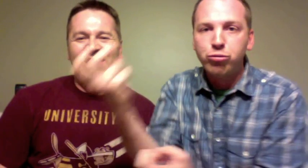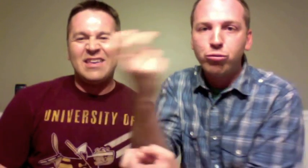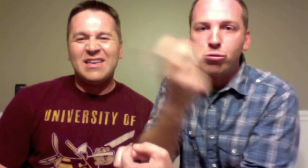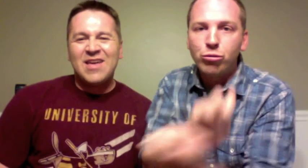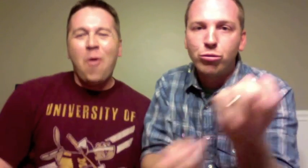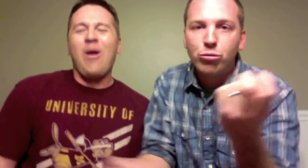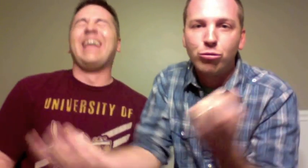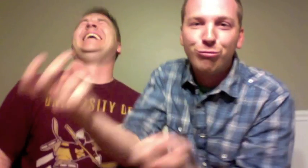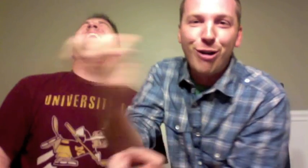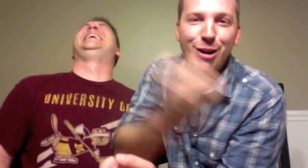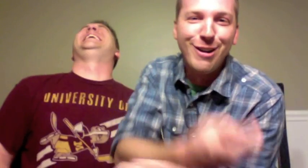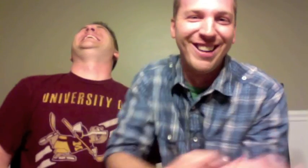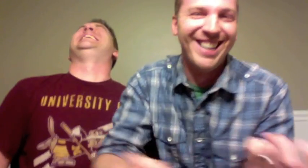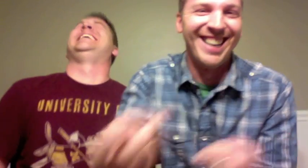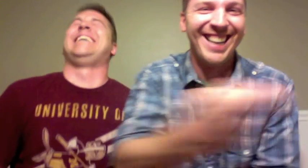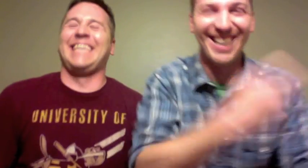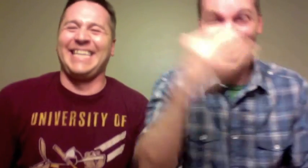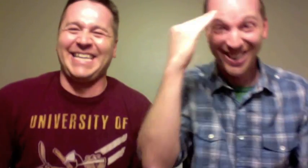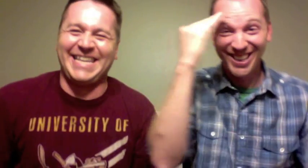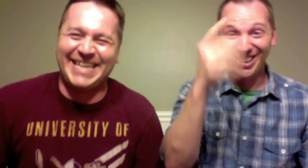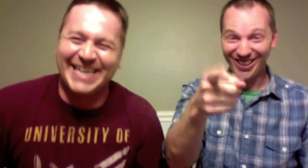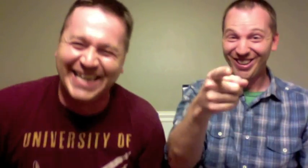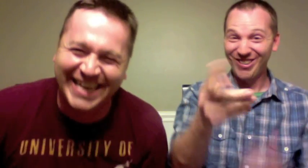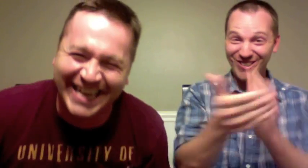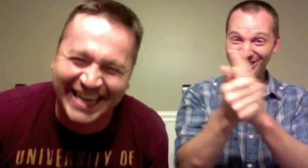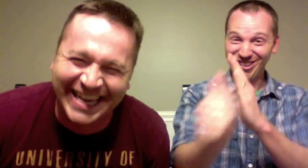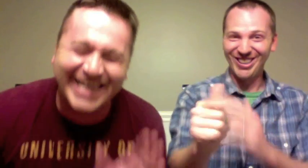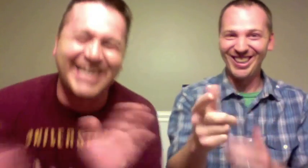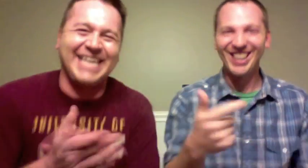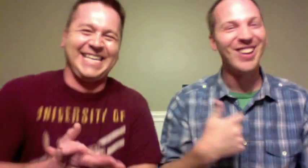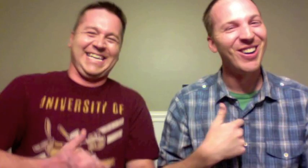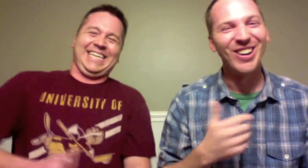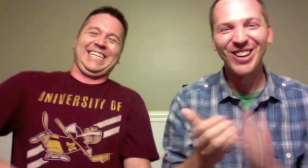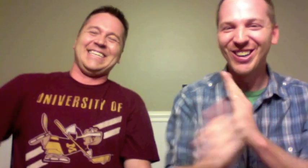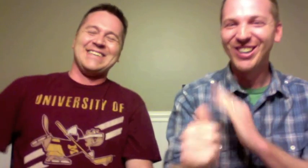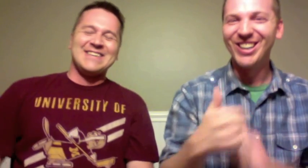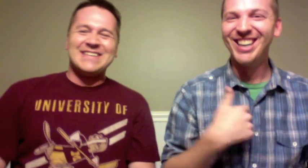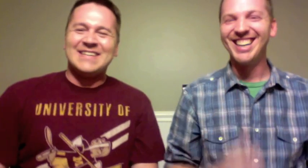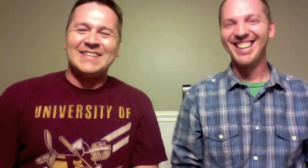Oh, yeah. That's how I could do it. That's how I roll. You know, I'm good like that. I'm good.